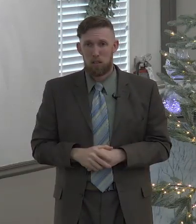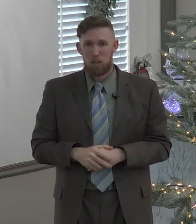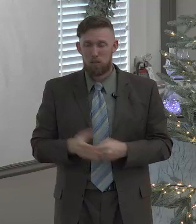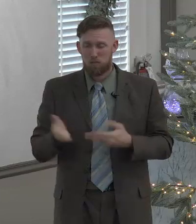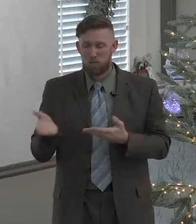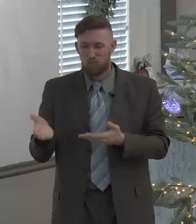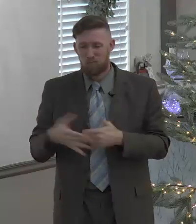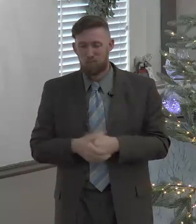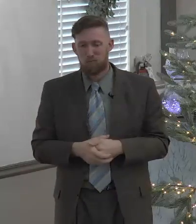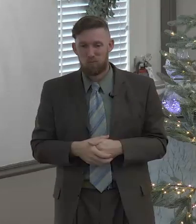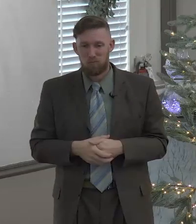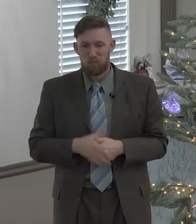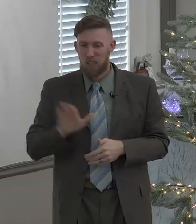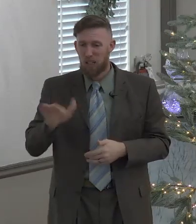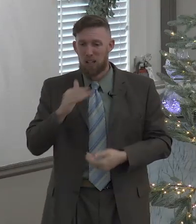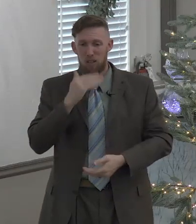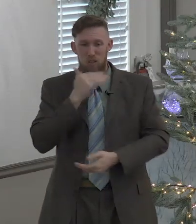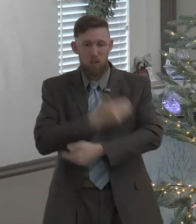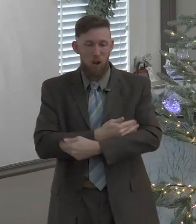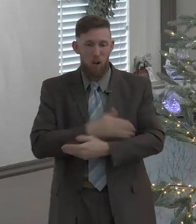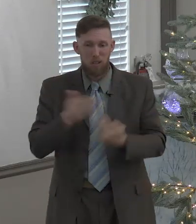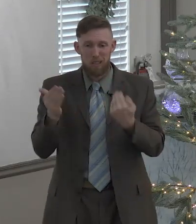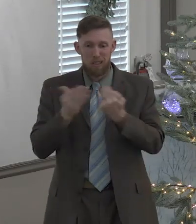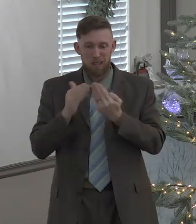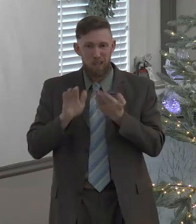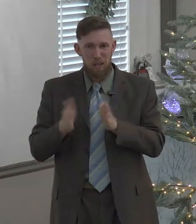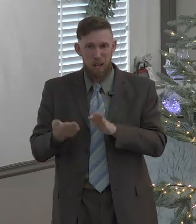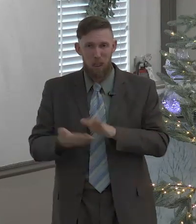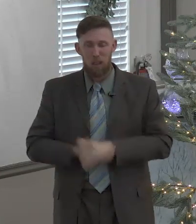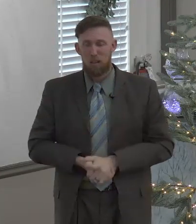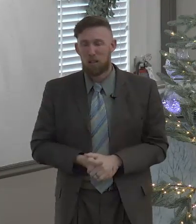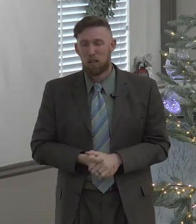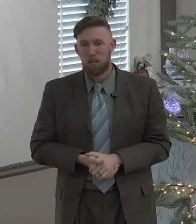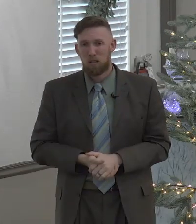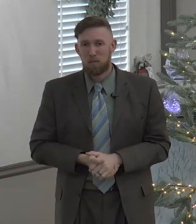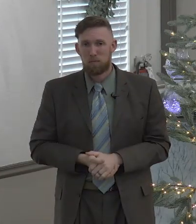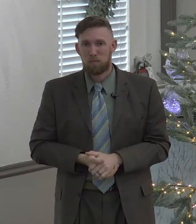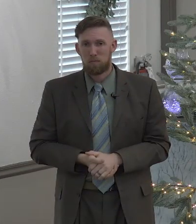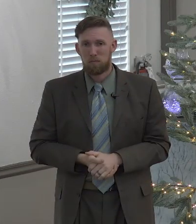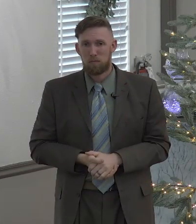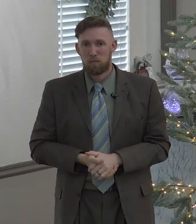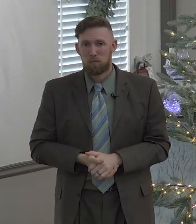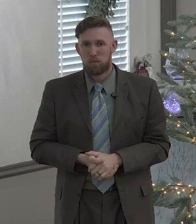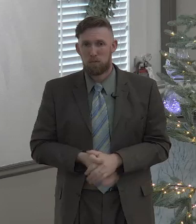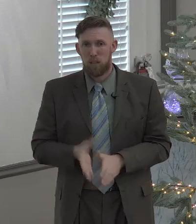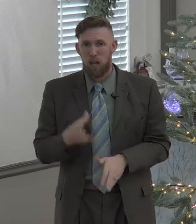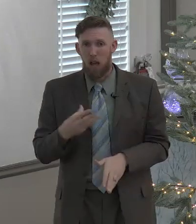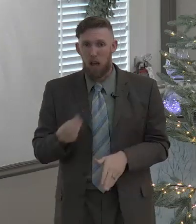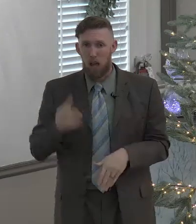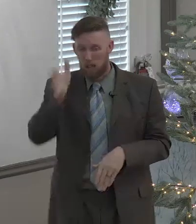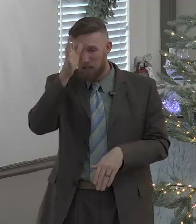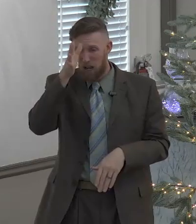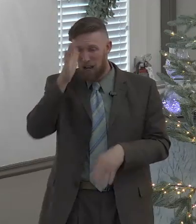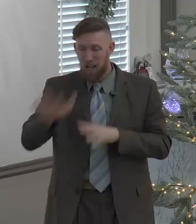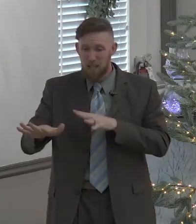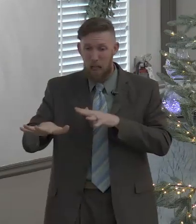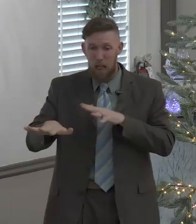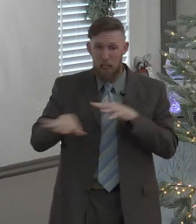his tremendous religious background can't save her. His little girl's dying.